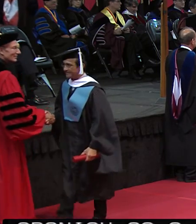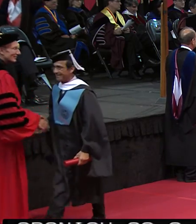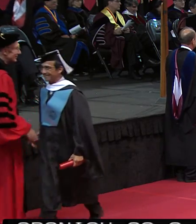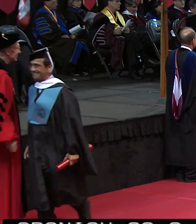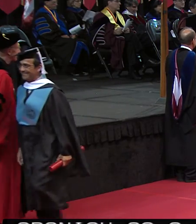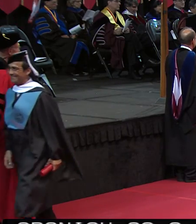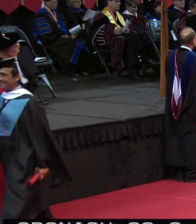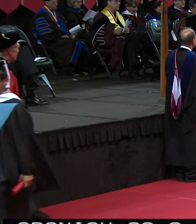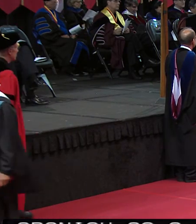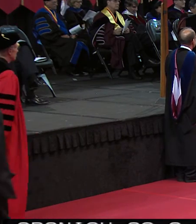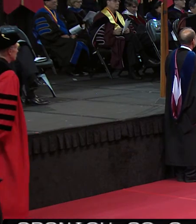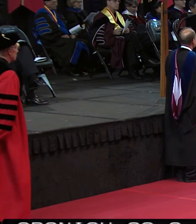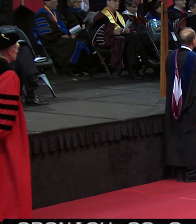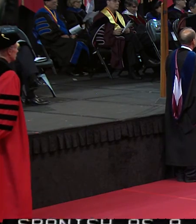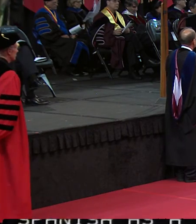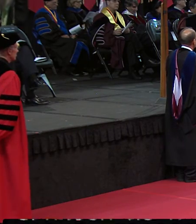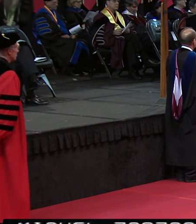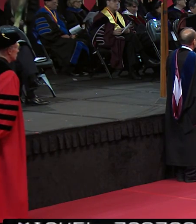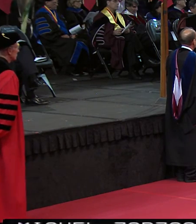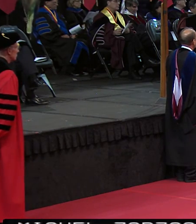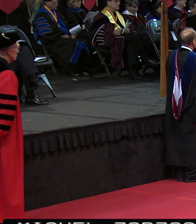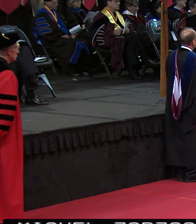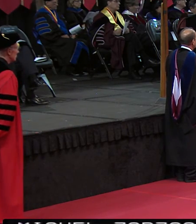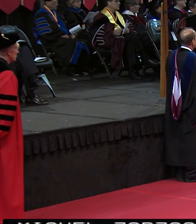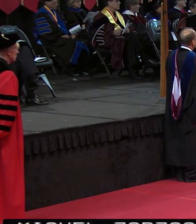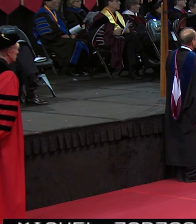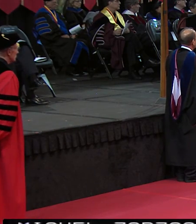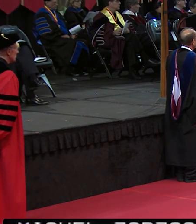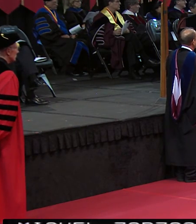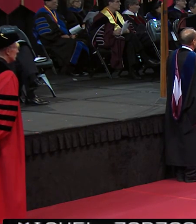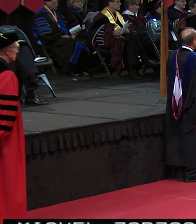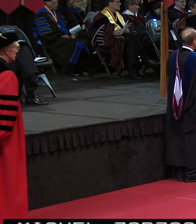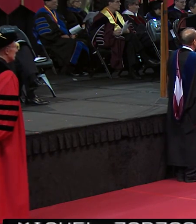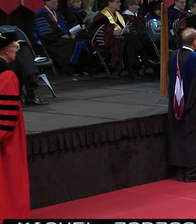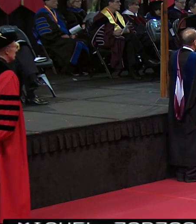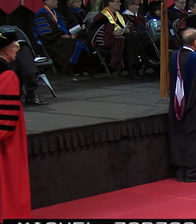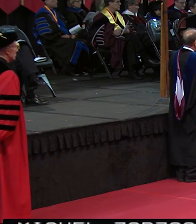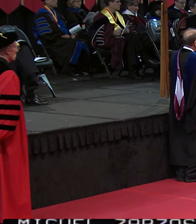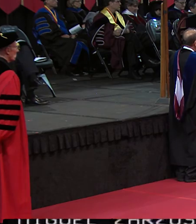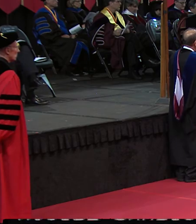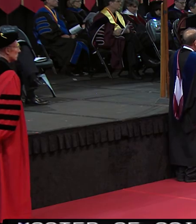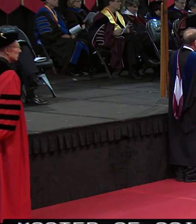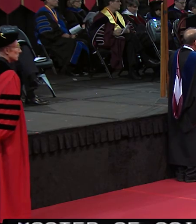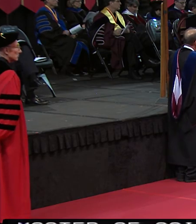Master of Science in Mathematics, Sarah Ann McQueen.